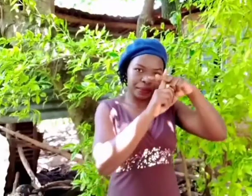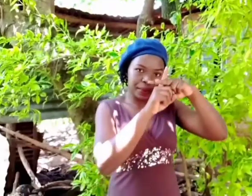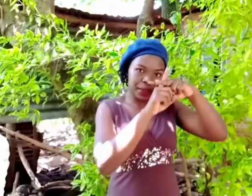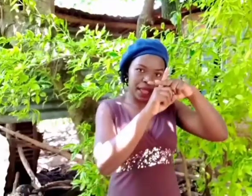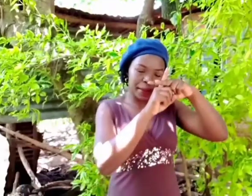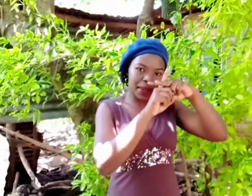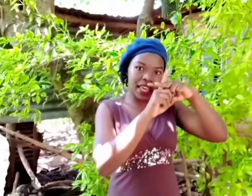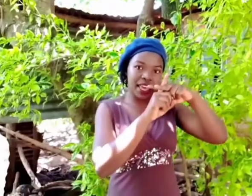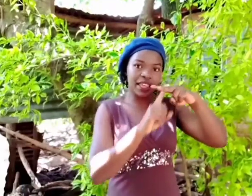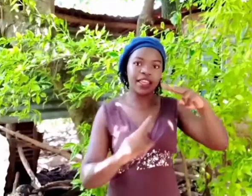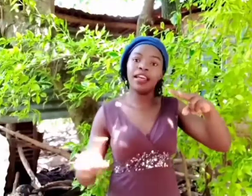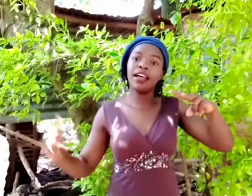appear,